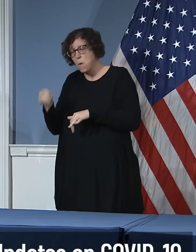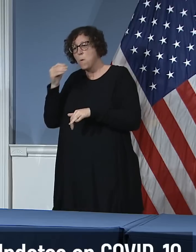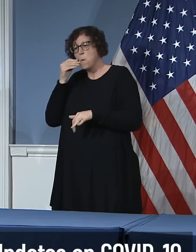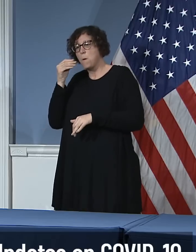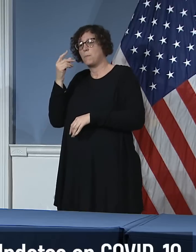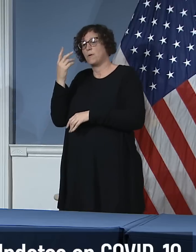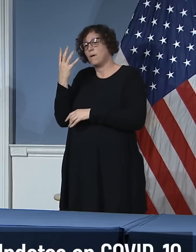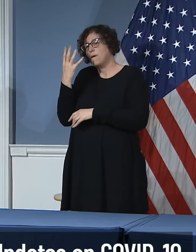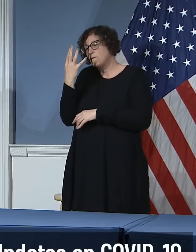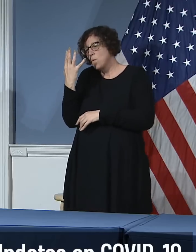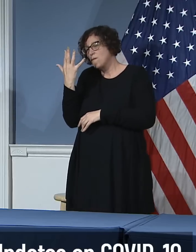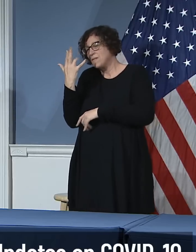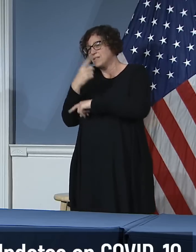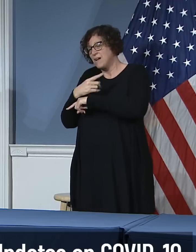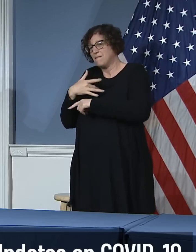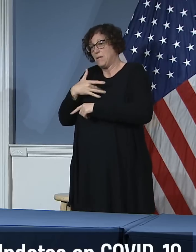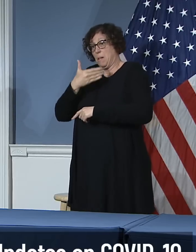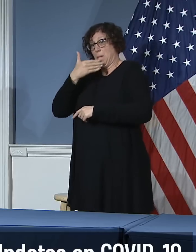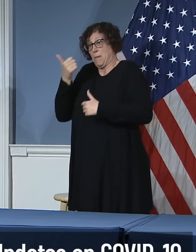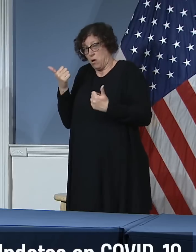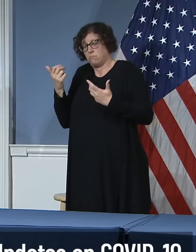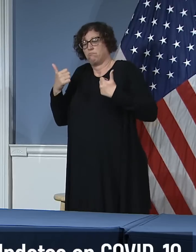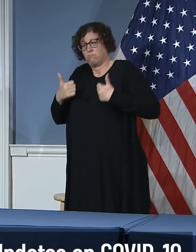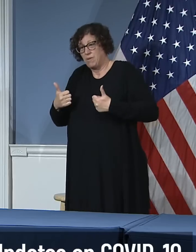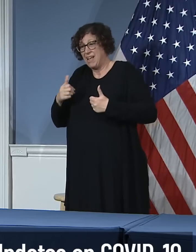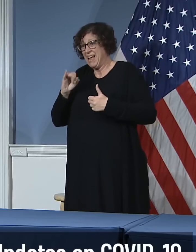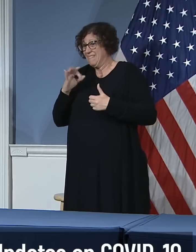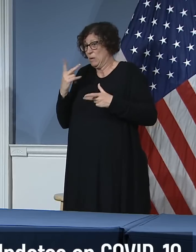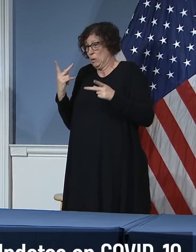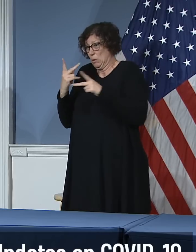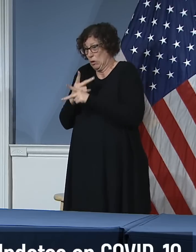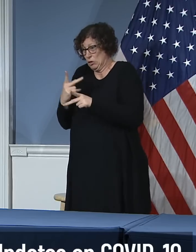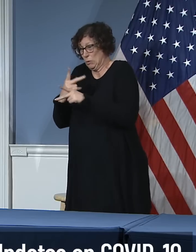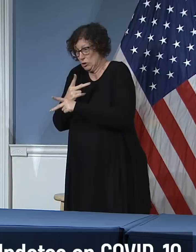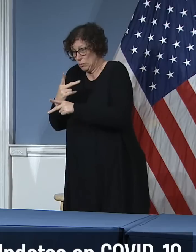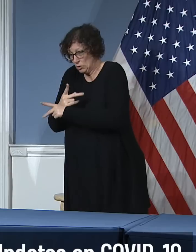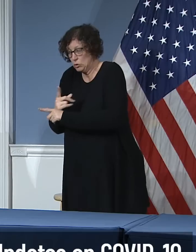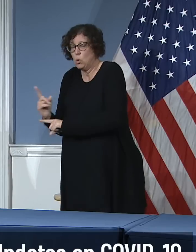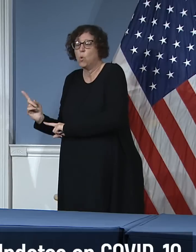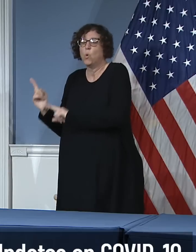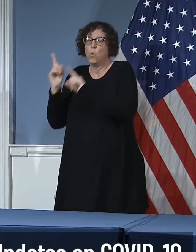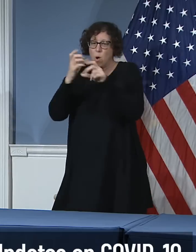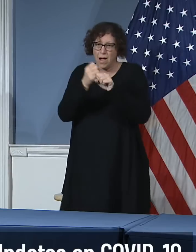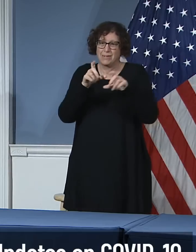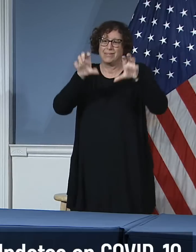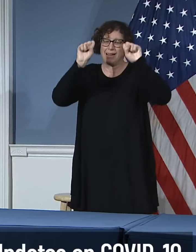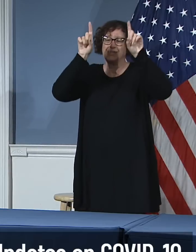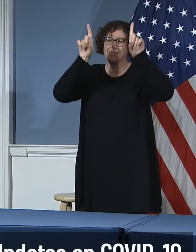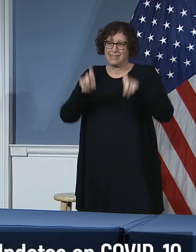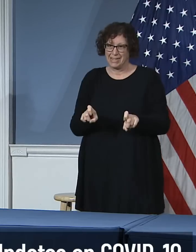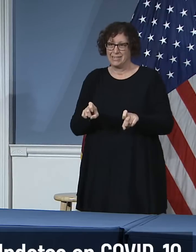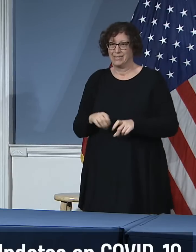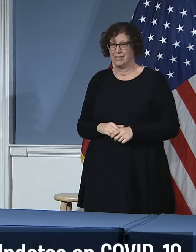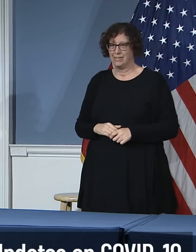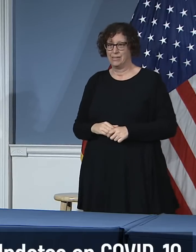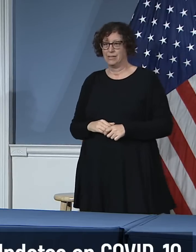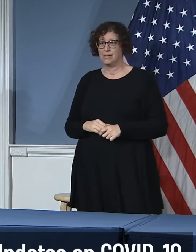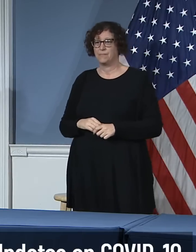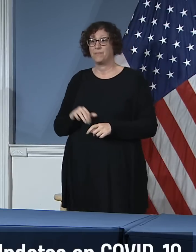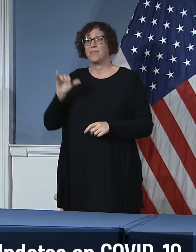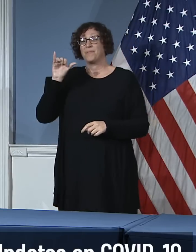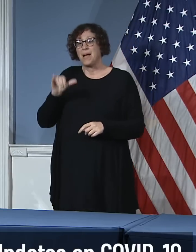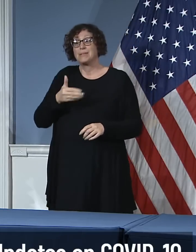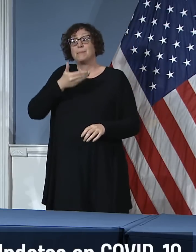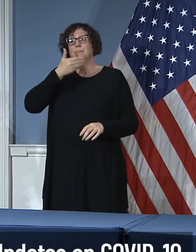that the best way to avoid propagating the illness is to ensure that symptomatic individuals